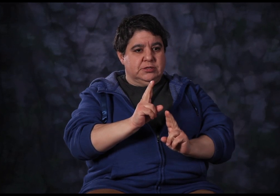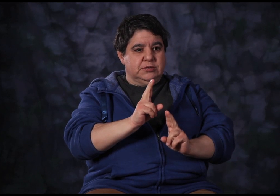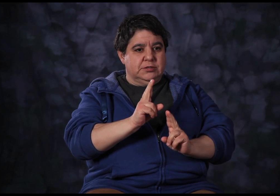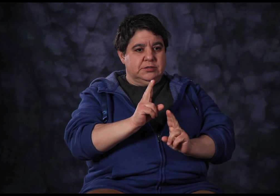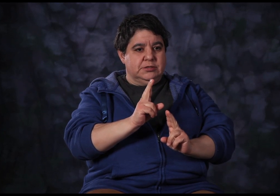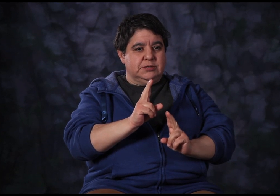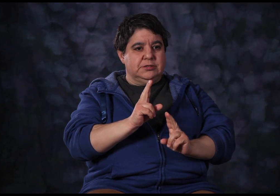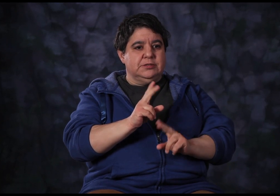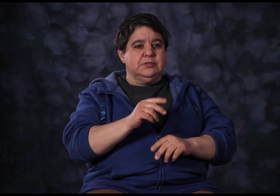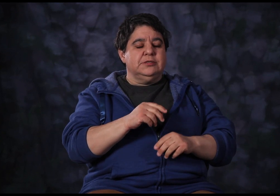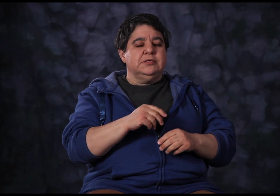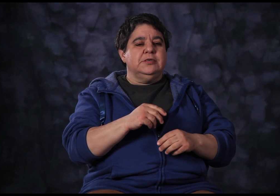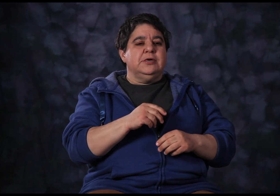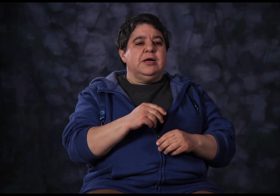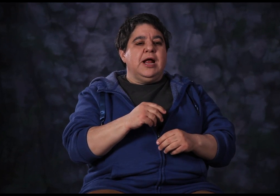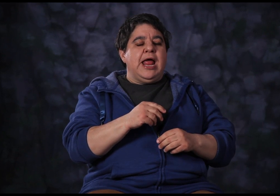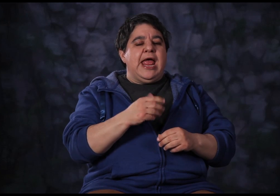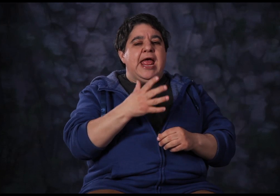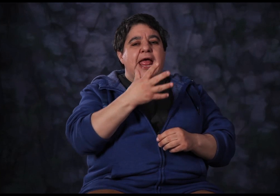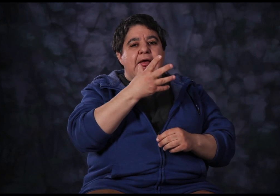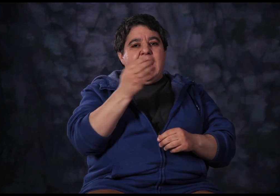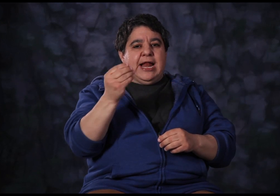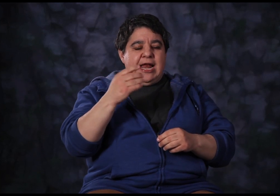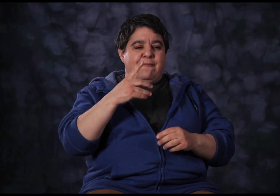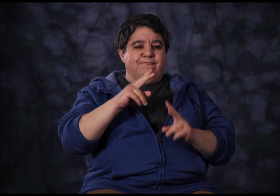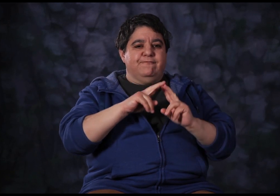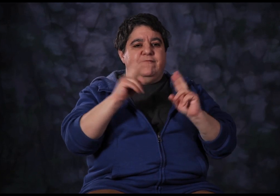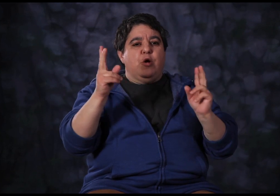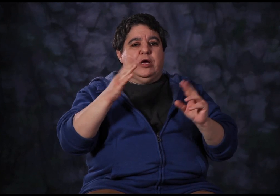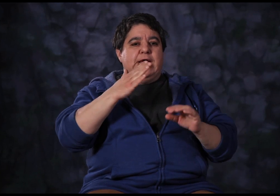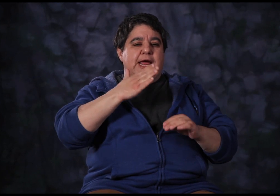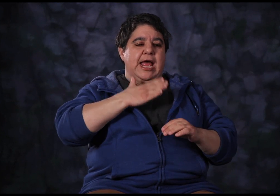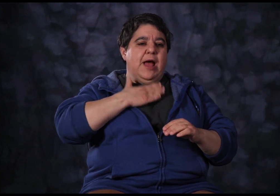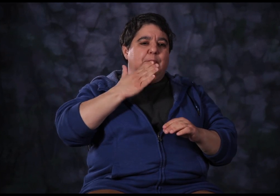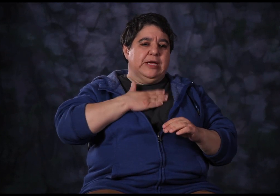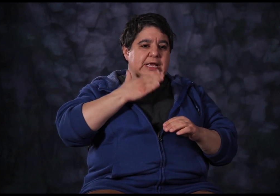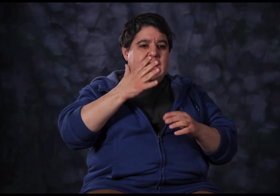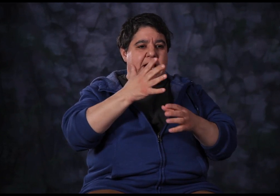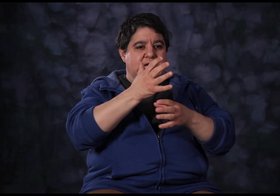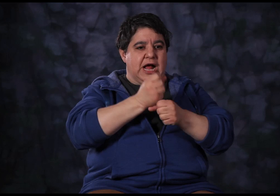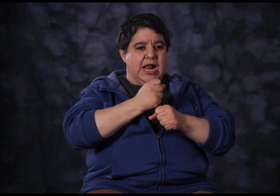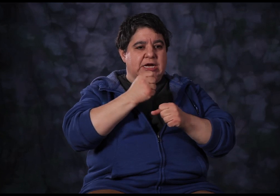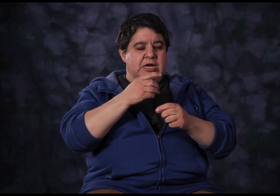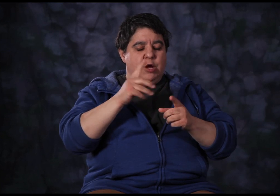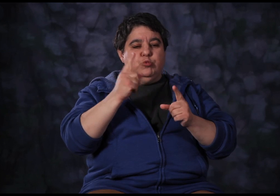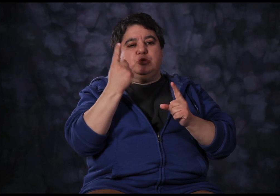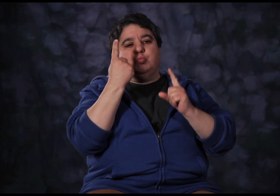That was one of my largest personal goals, was to graduate and successfully get that degree.